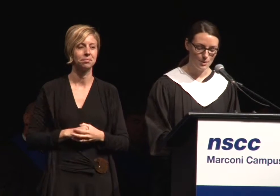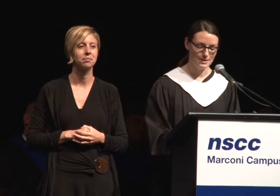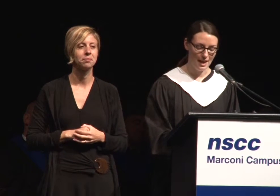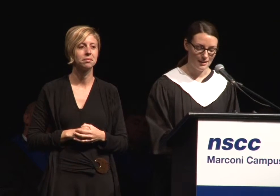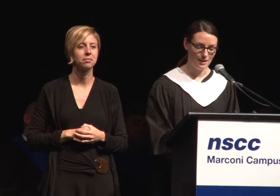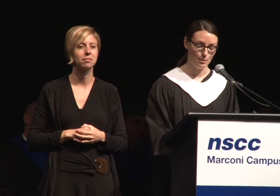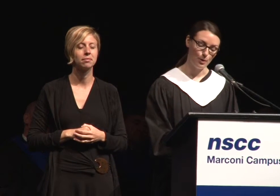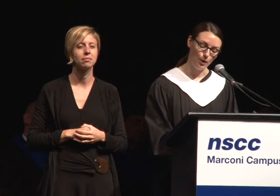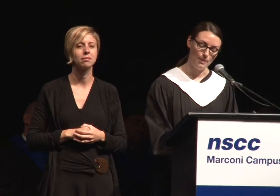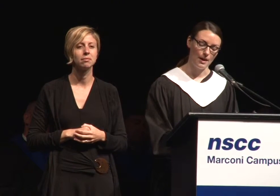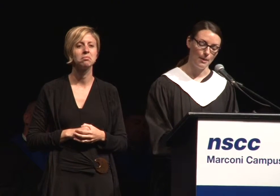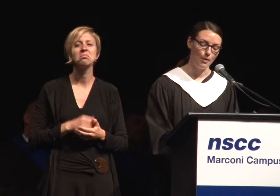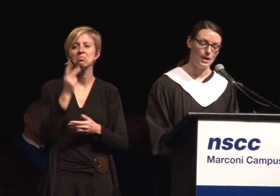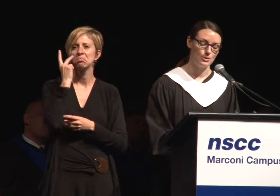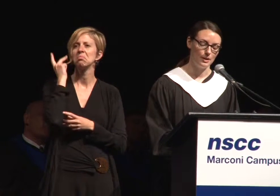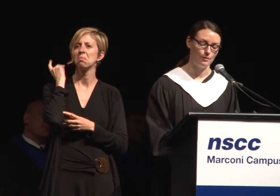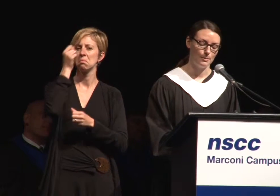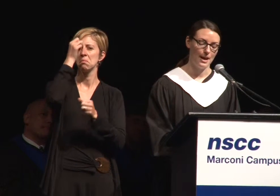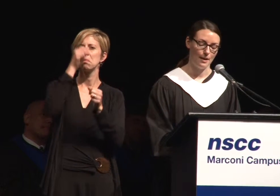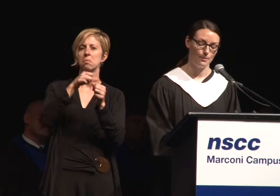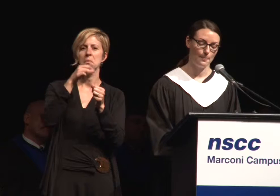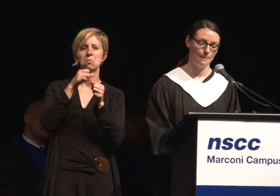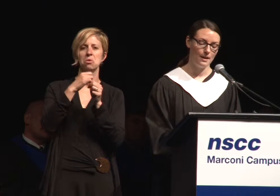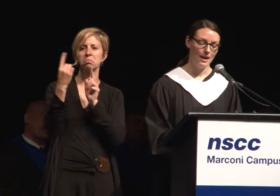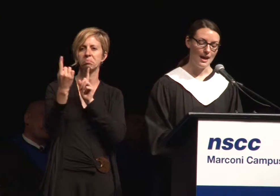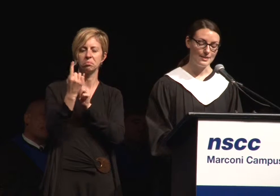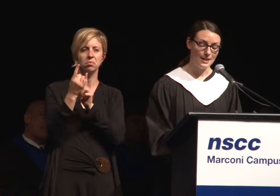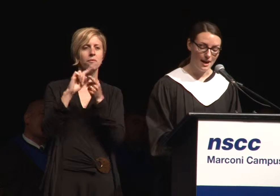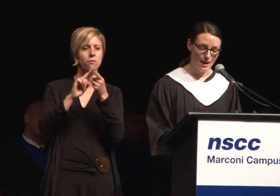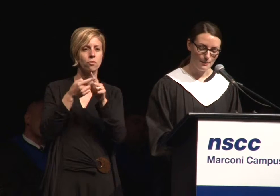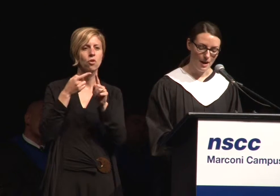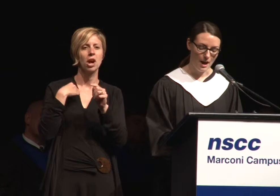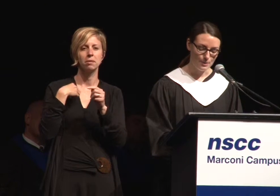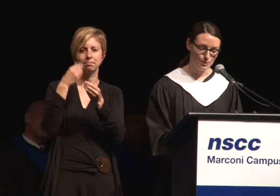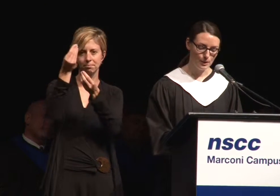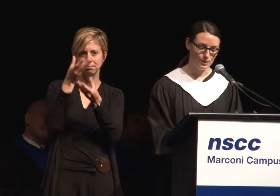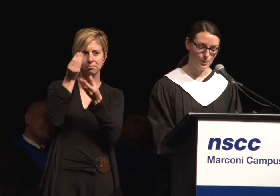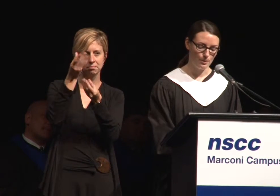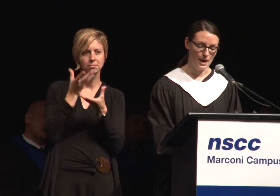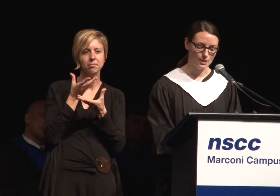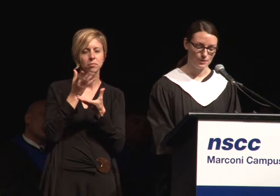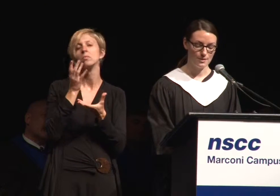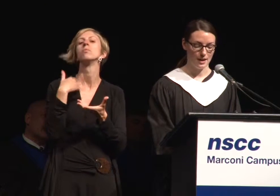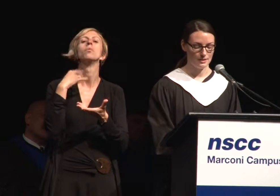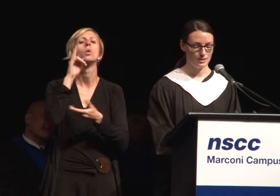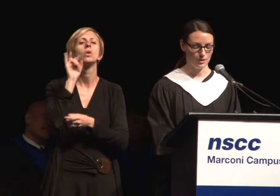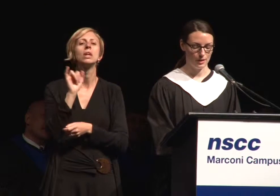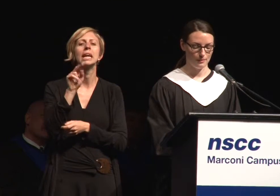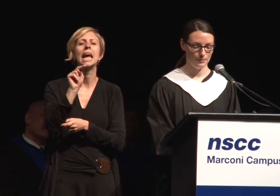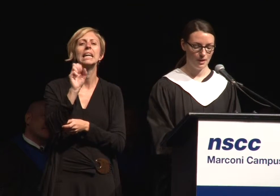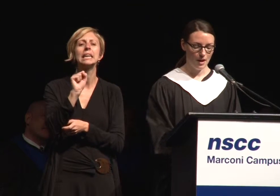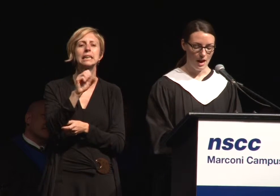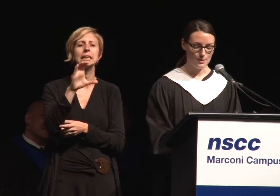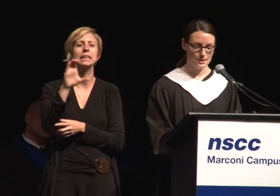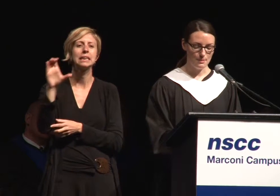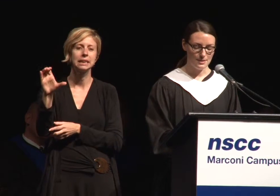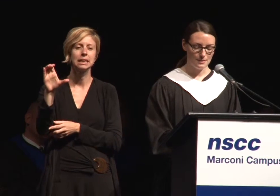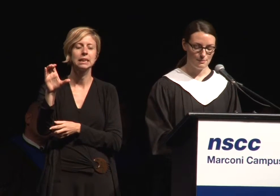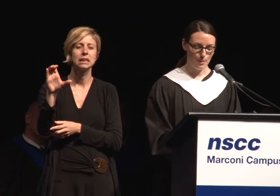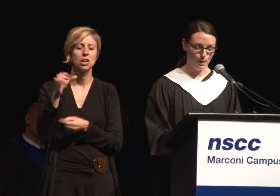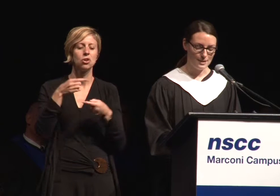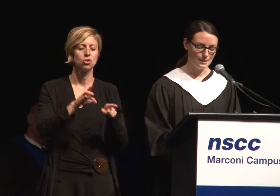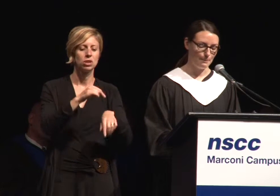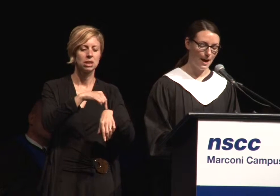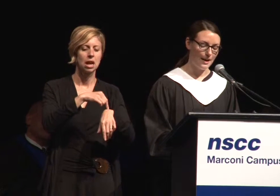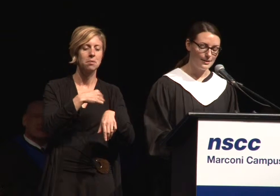friend who was then in the program that I'm graduating from now. At the time, I was working toward a Bachelor of Science degree. I was in the midst